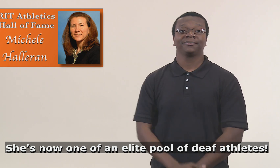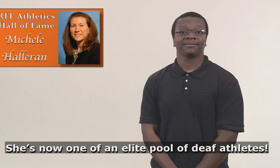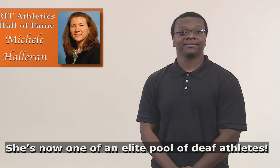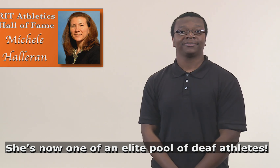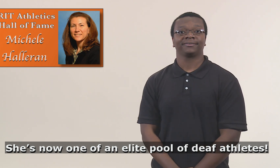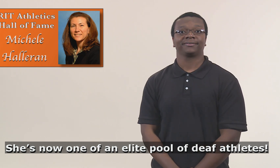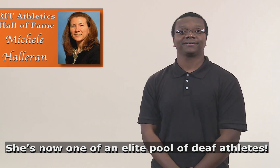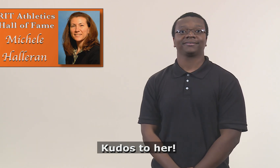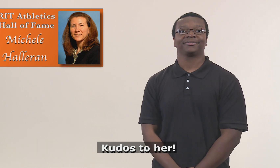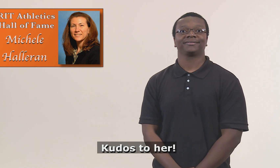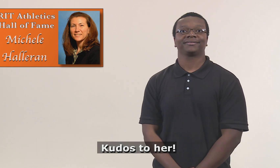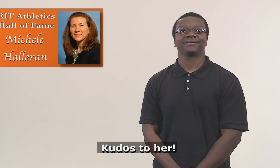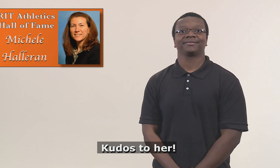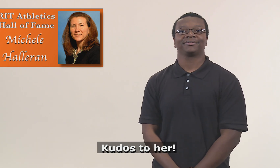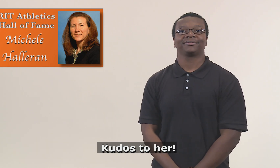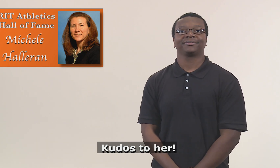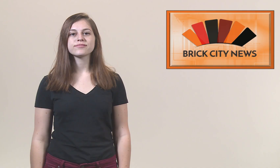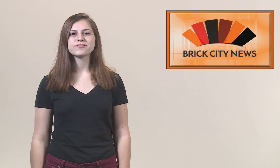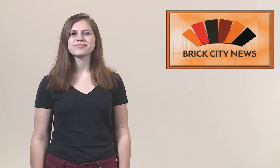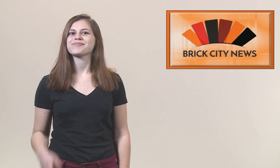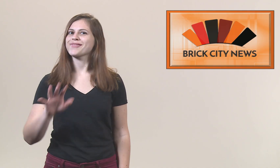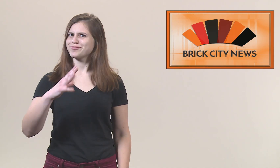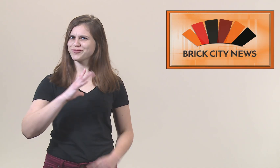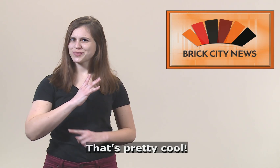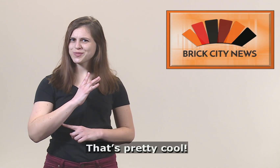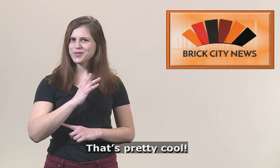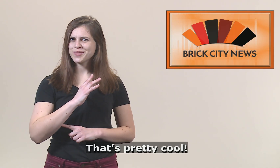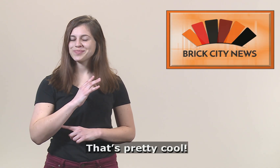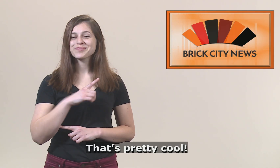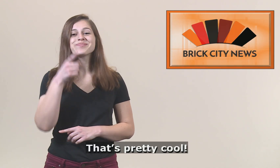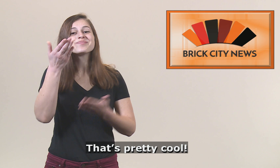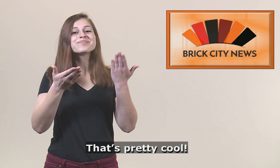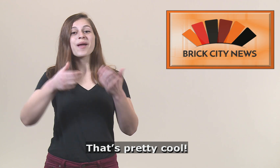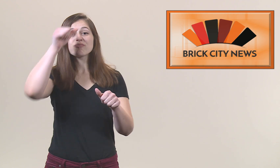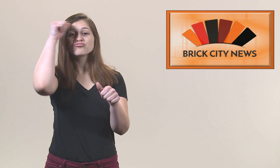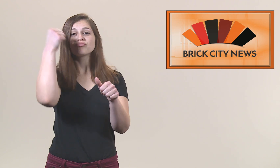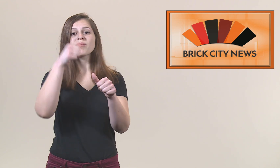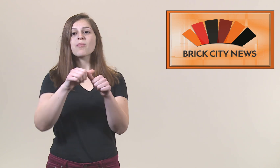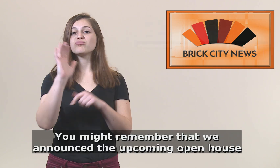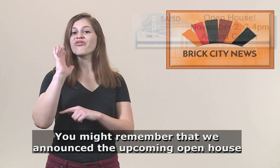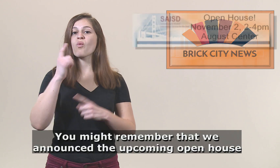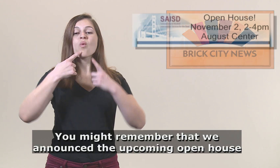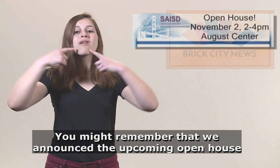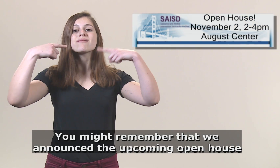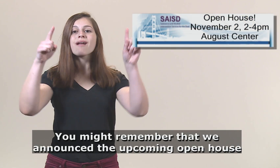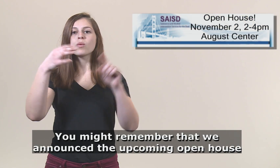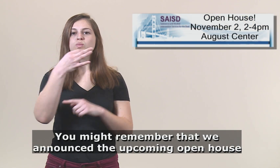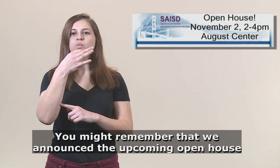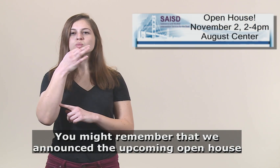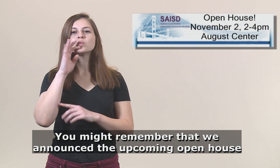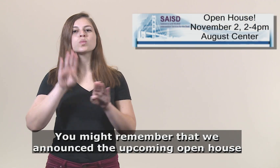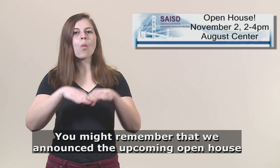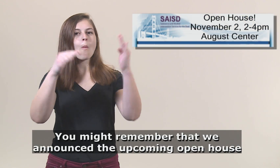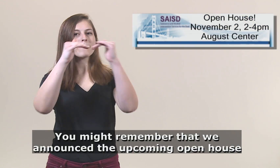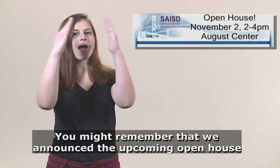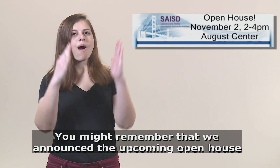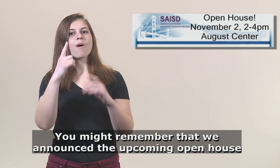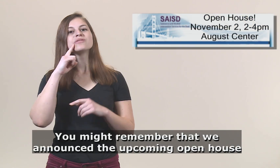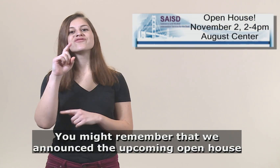of deaf athletes. Kudos to her. That's pretty cool. You might remember that we announced the upcoming open